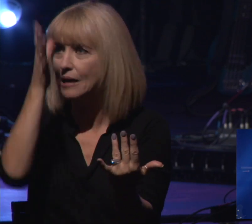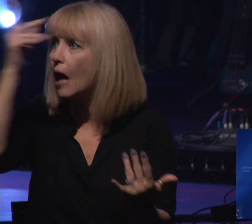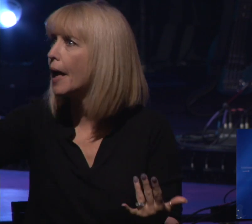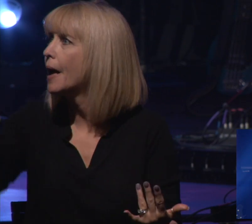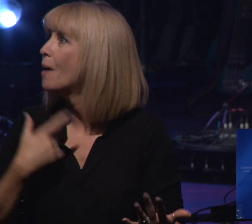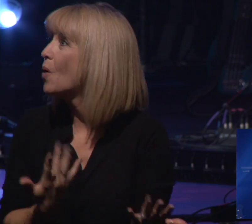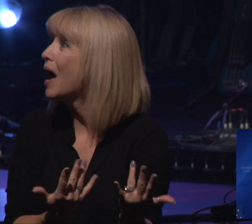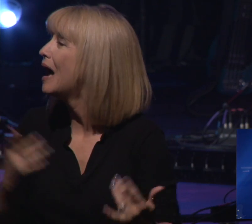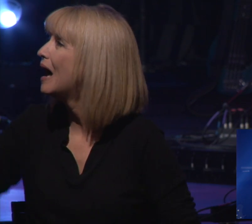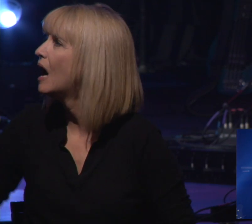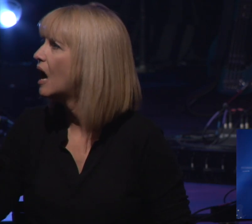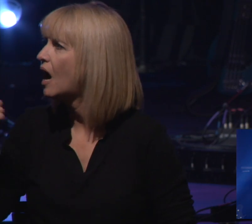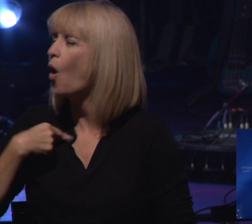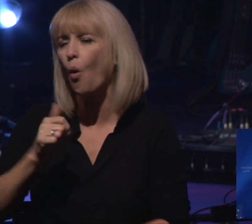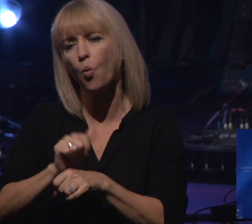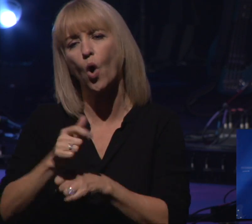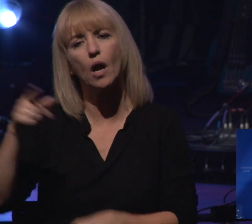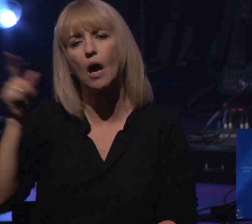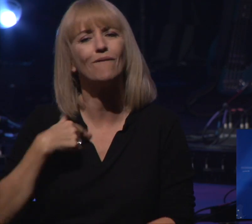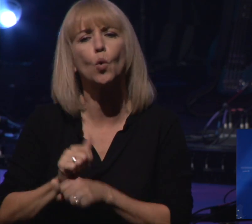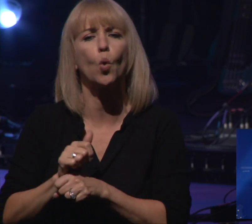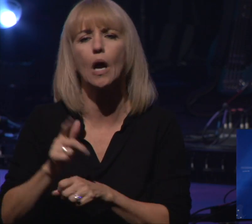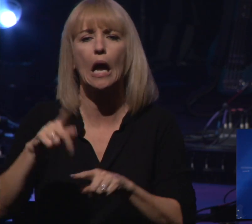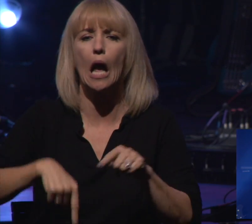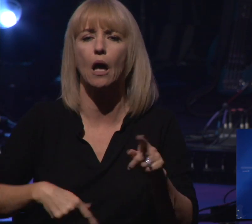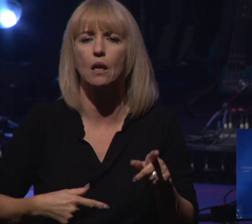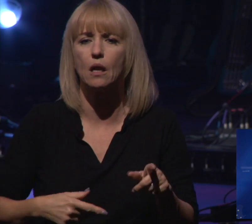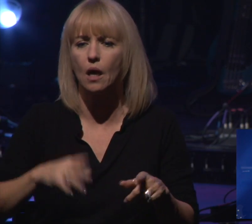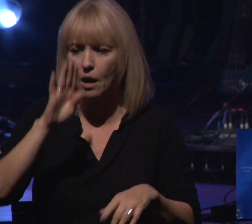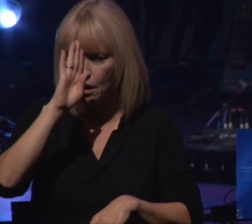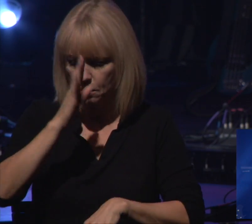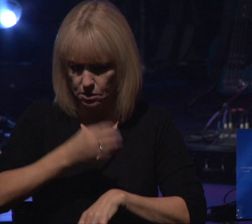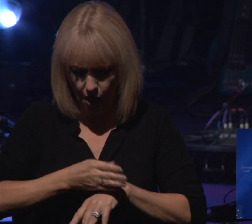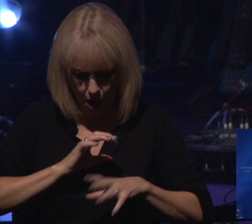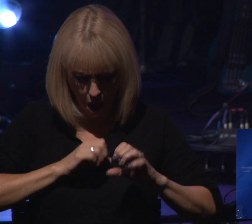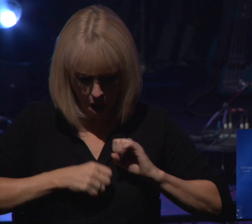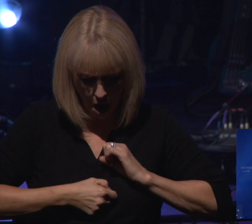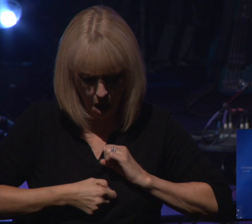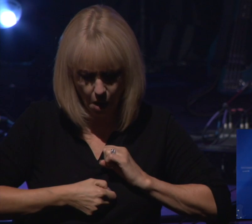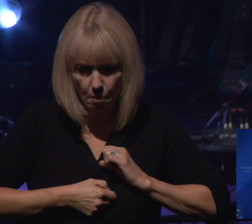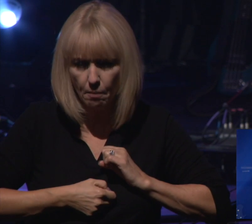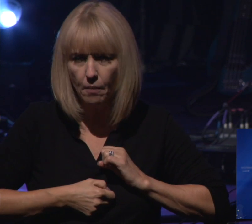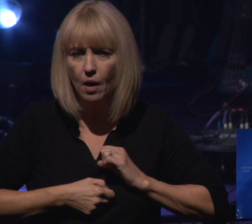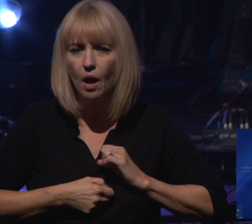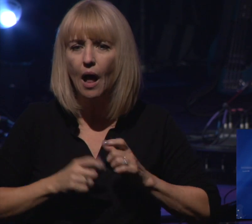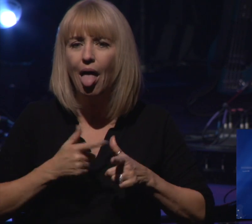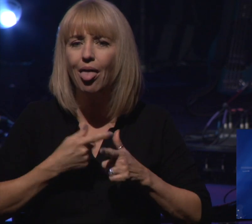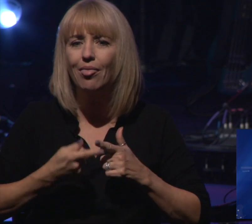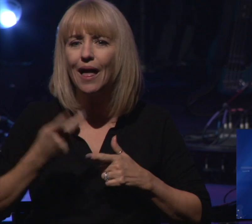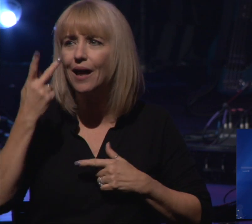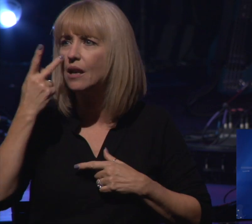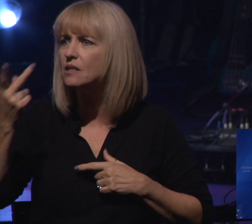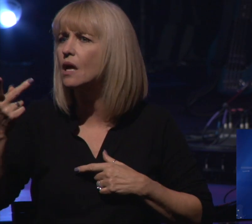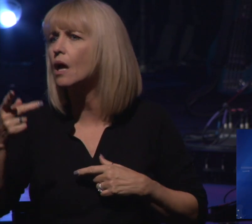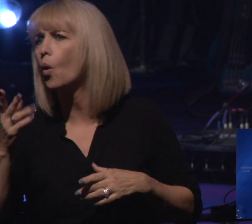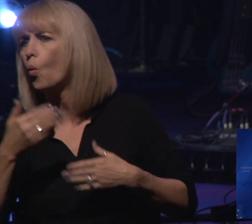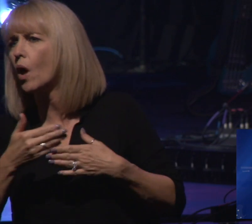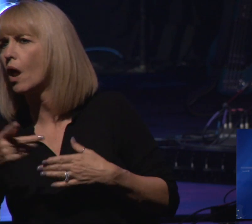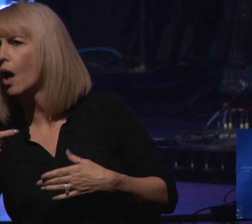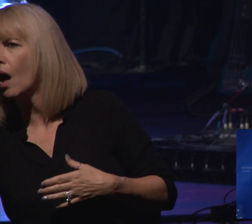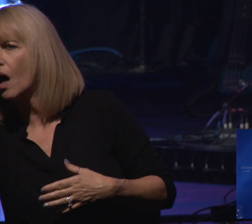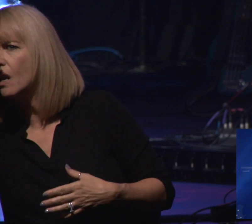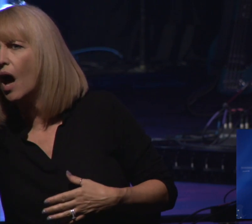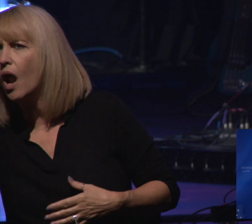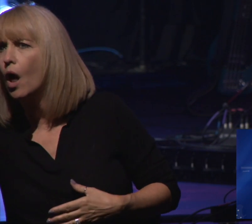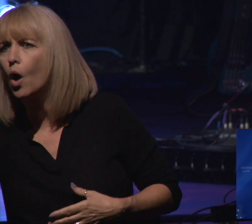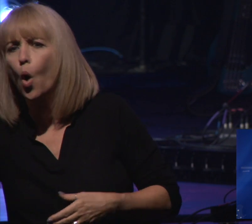sorry, something came up with work and I got to go do that. The son was crushed. He goes back in his house and he looks out the window and sees dad putting his golf clubs